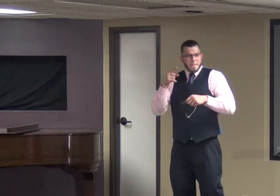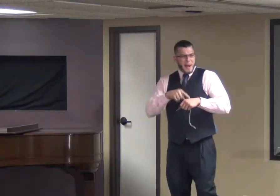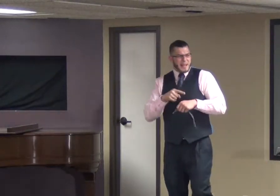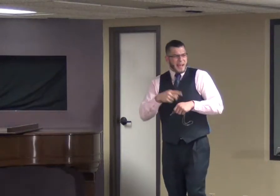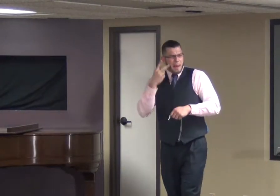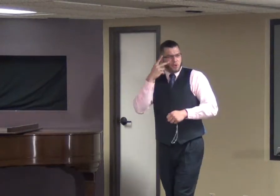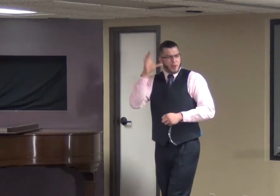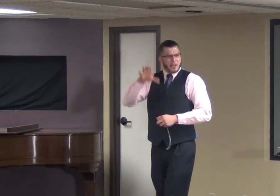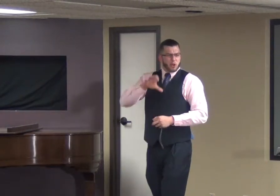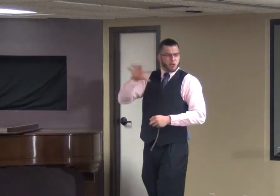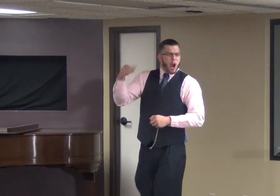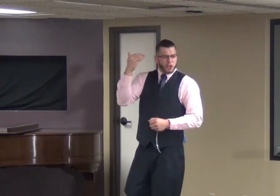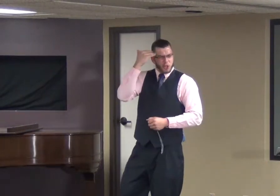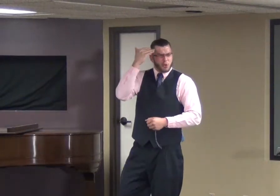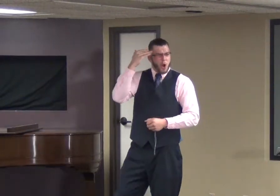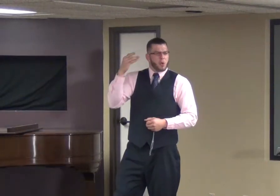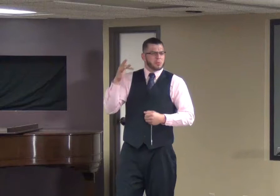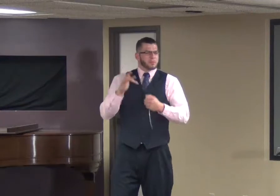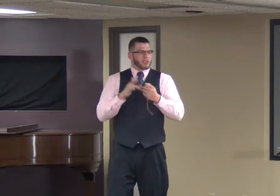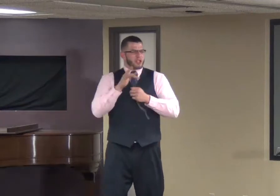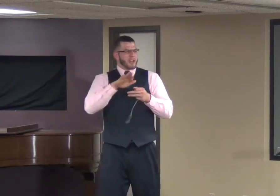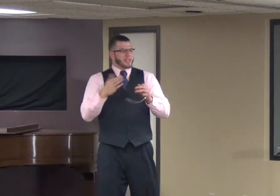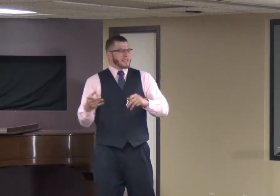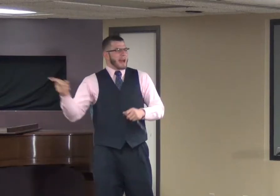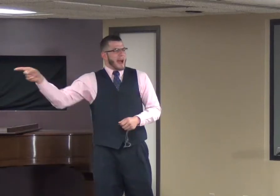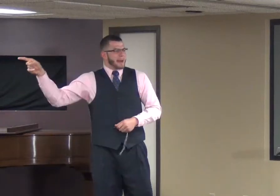Many times you look at the cross, you know Jesus died.